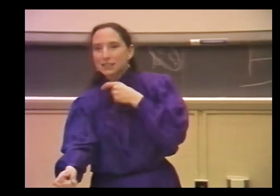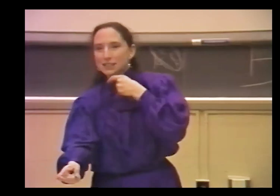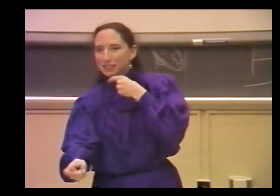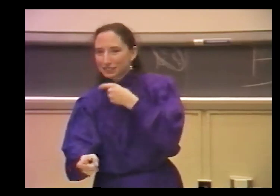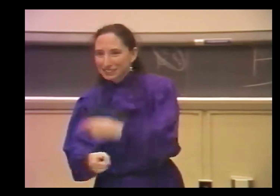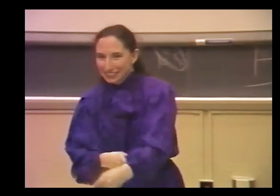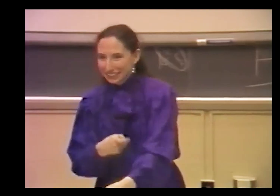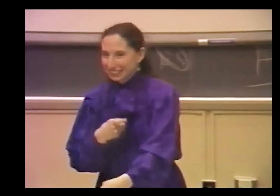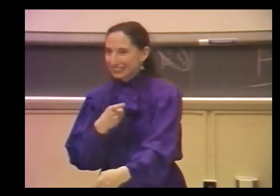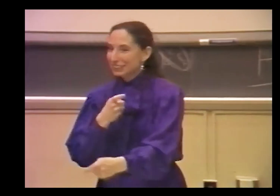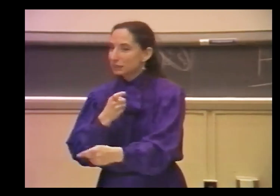torment,